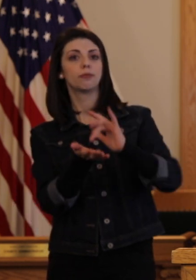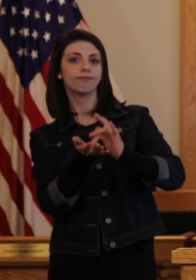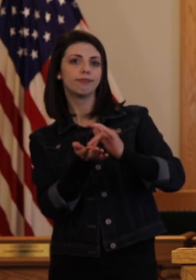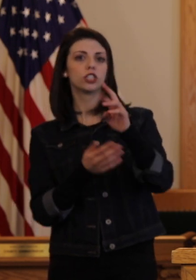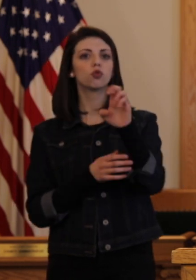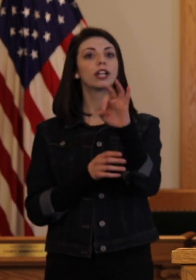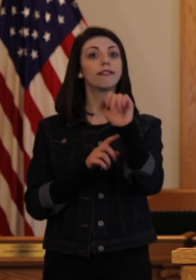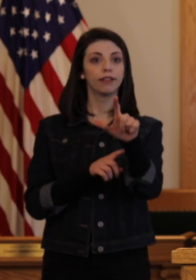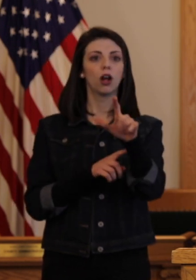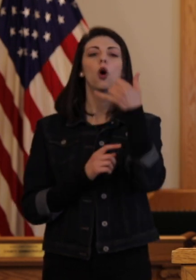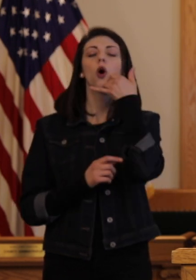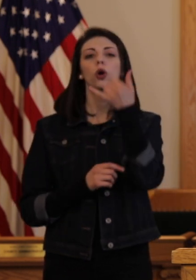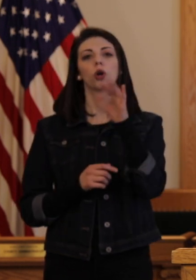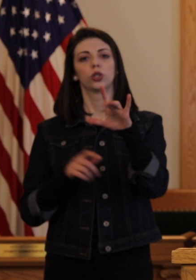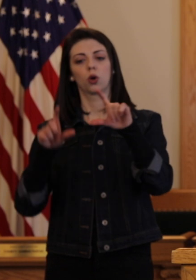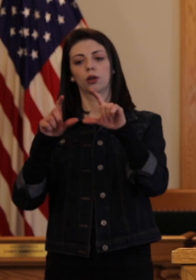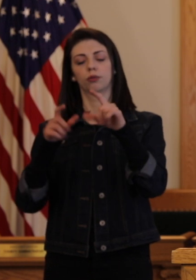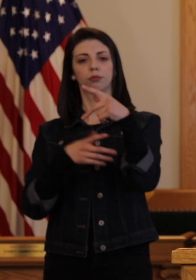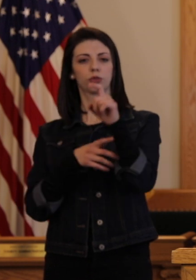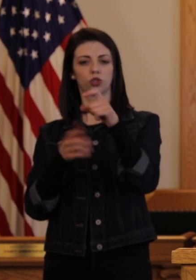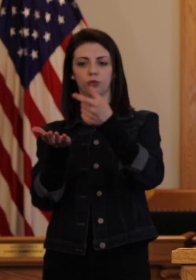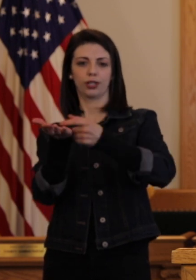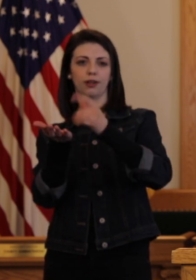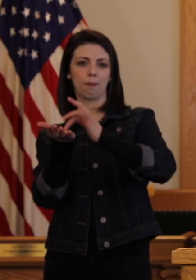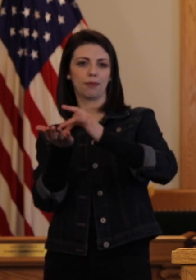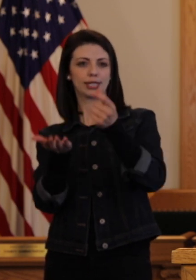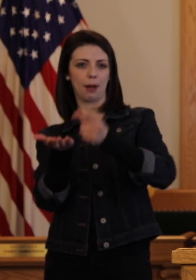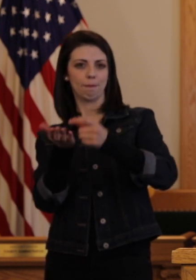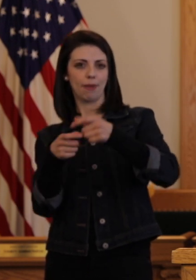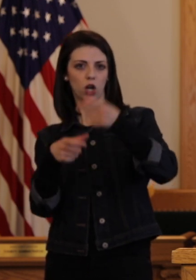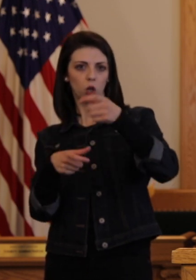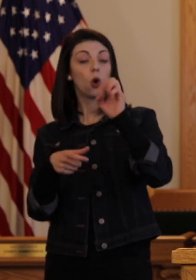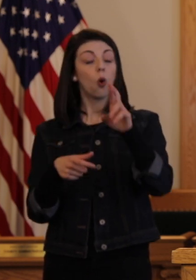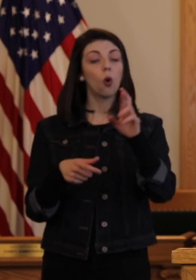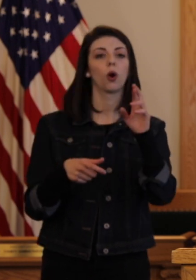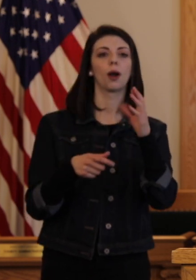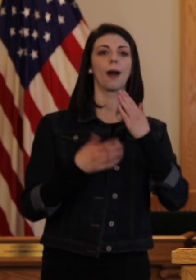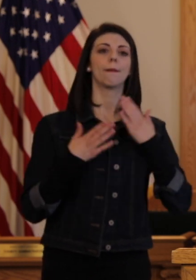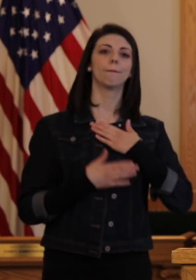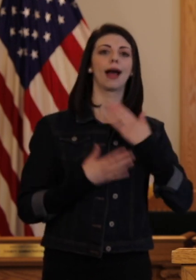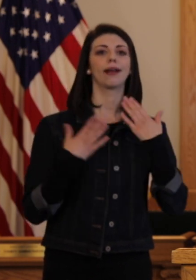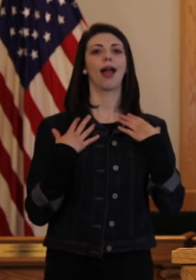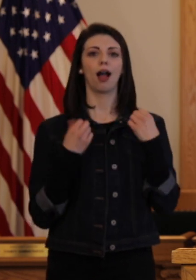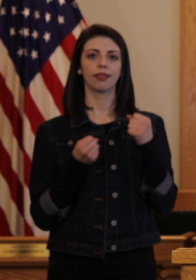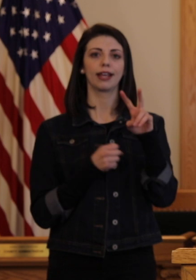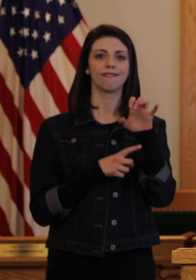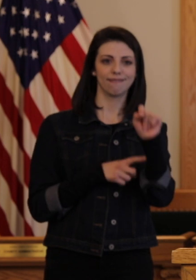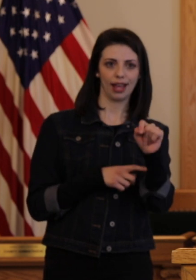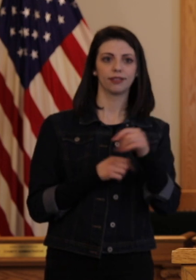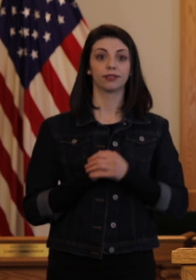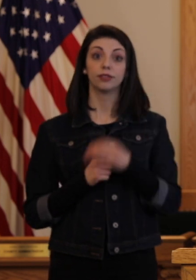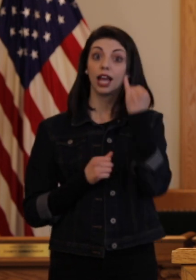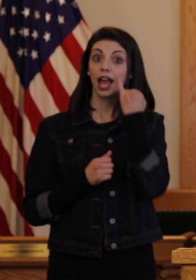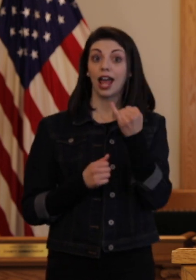the number on your prescription bottle or use My Healthy Vet. If you're currently getting your prescription sent to you